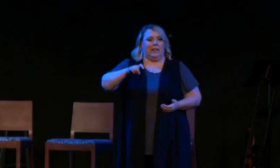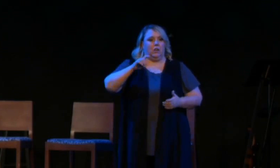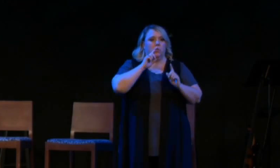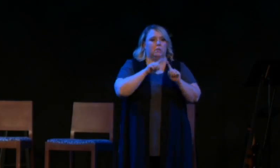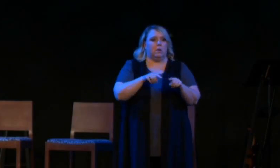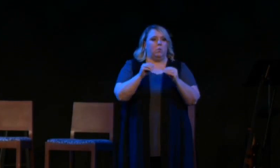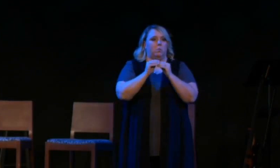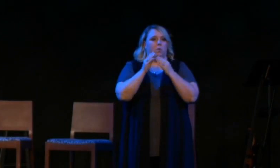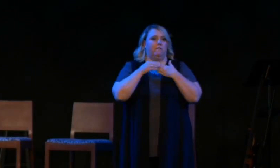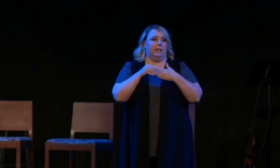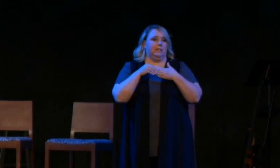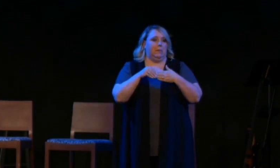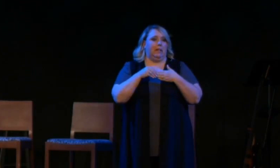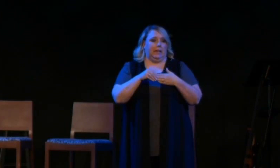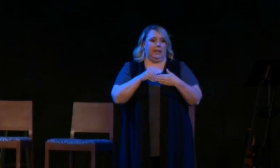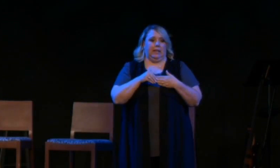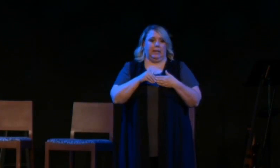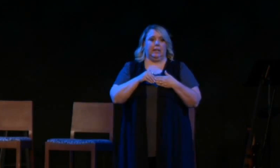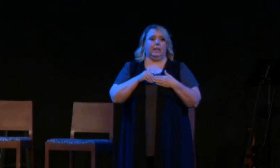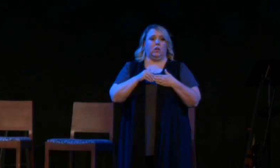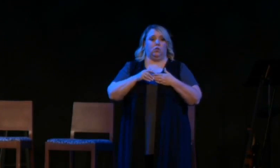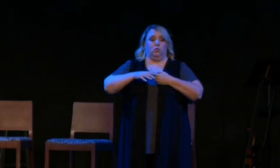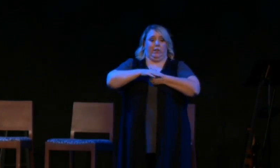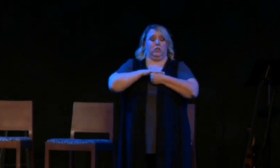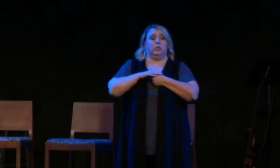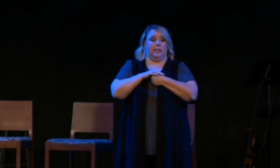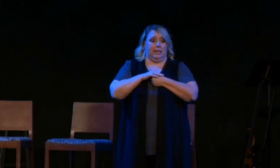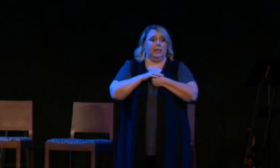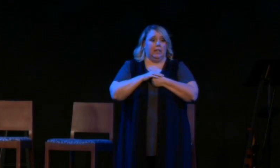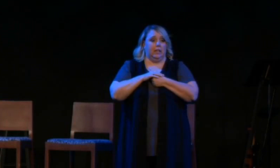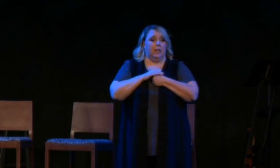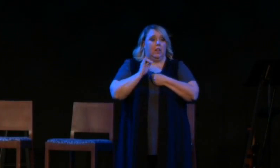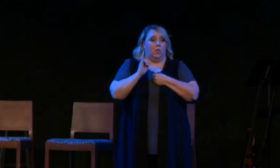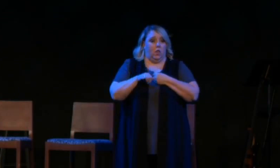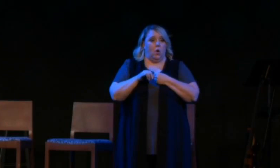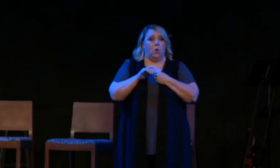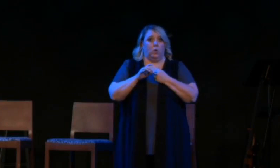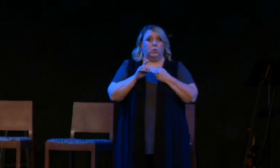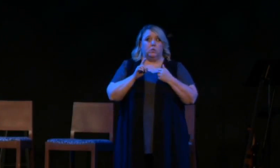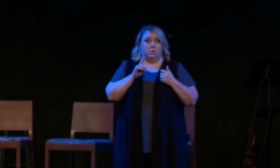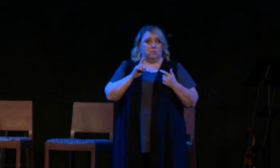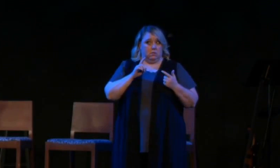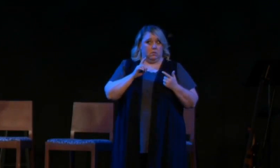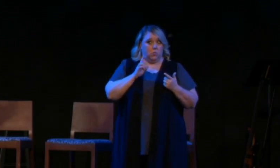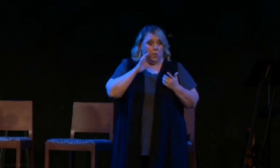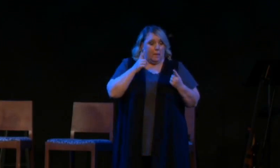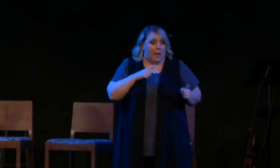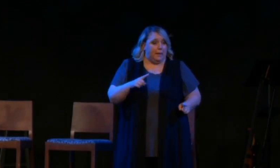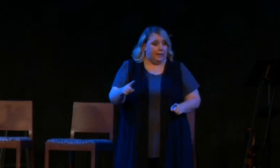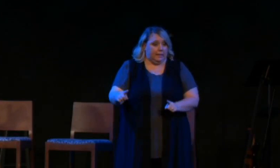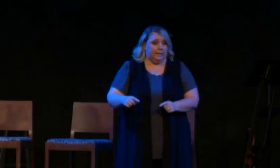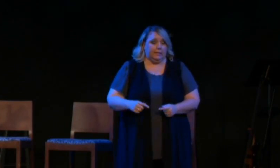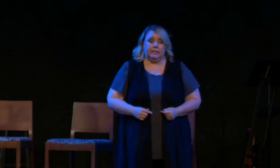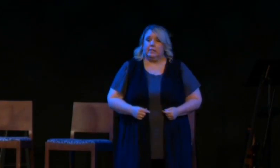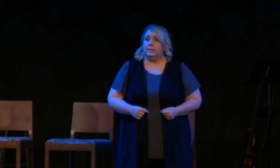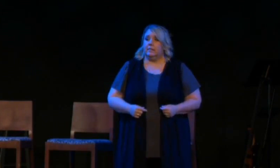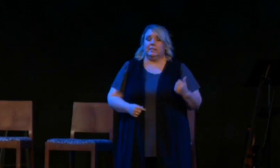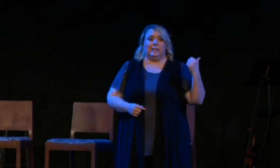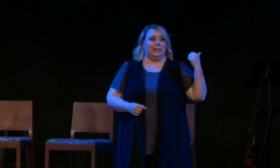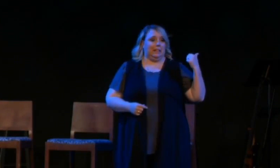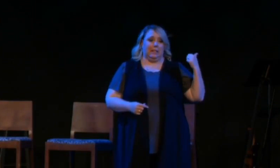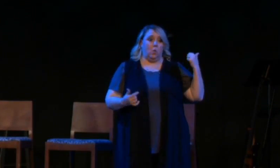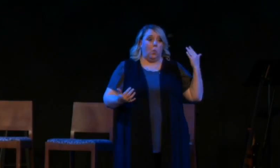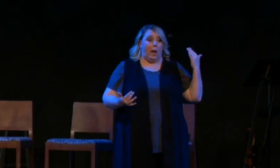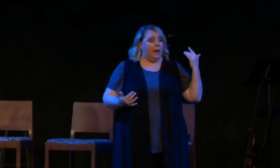more flexibility regionally. Those things are kind of coming down on a path. This controversy is not